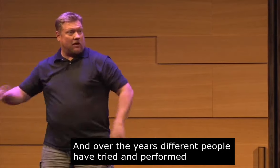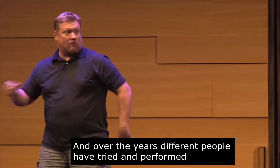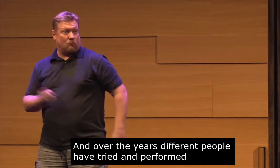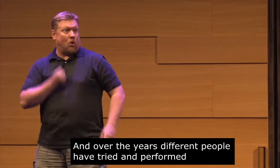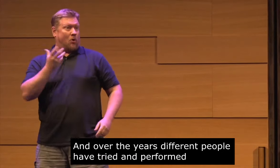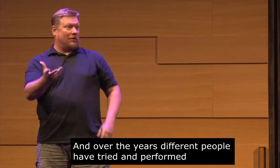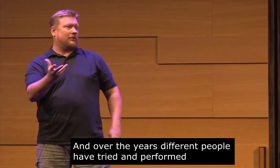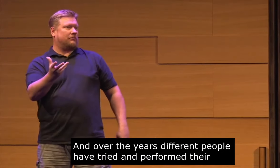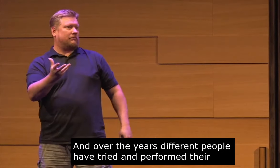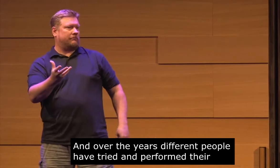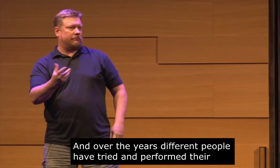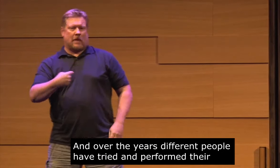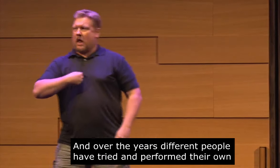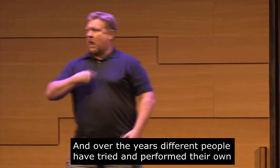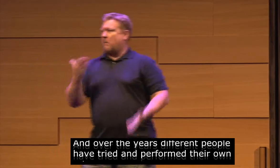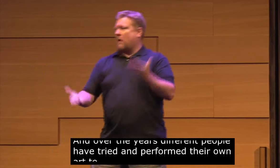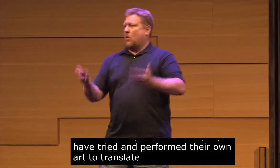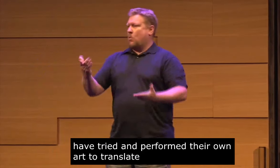own art to translate this poem.